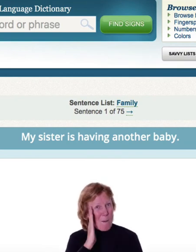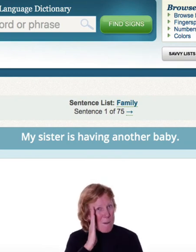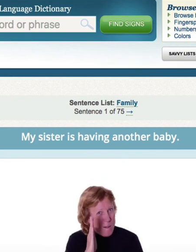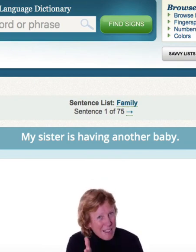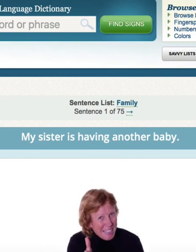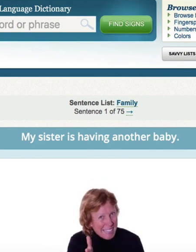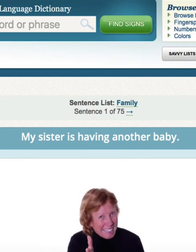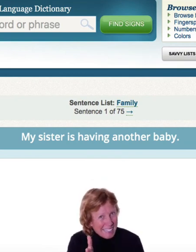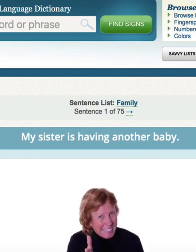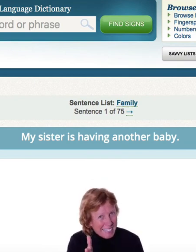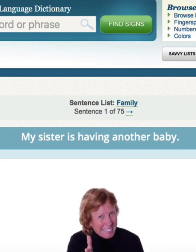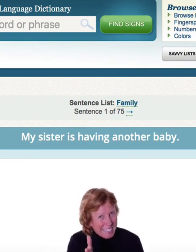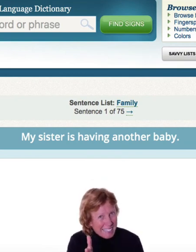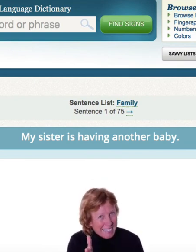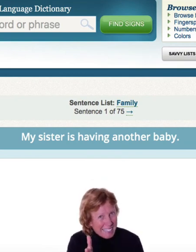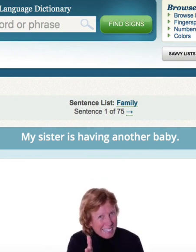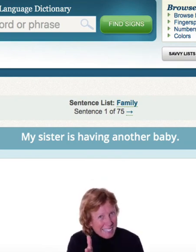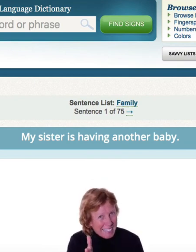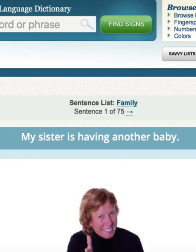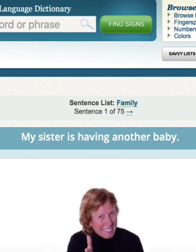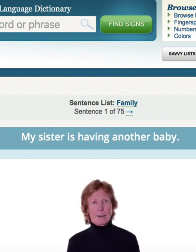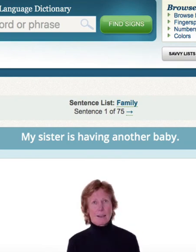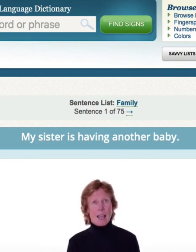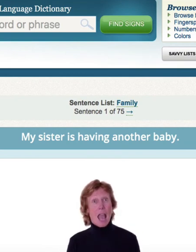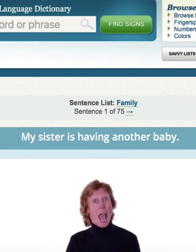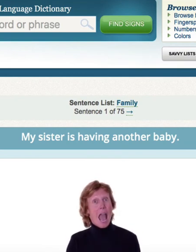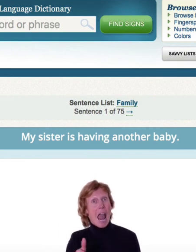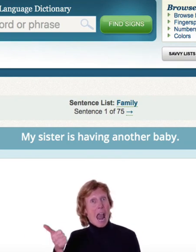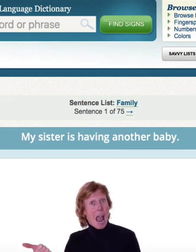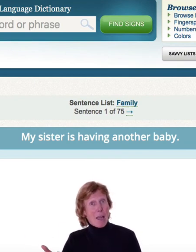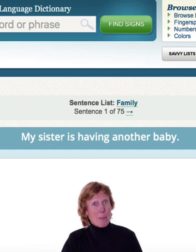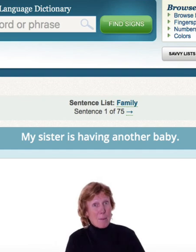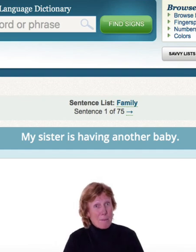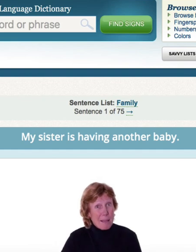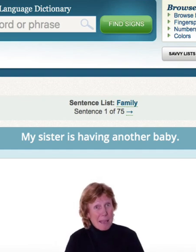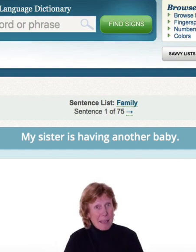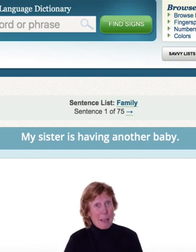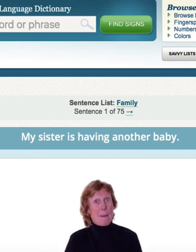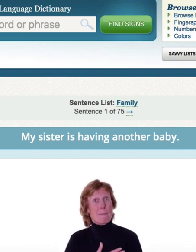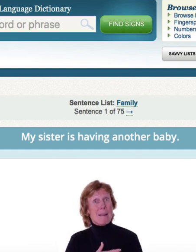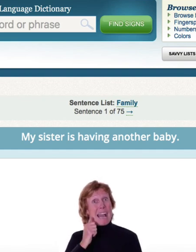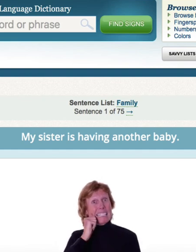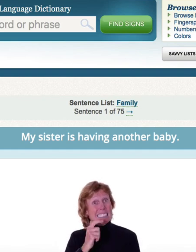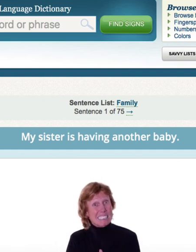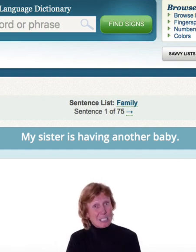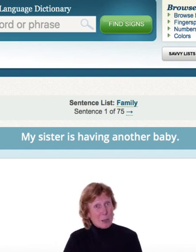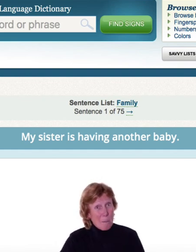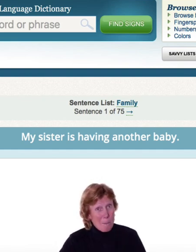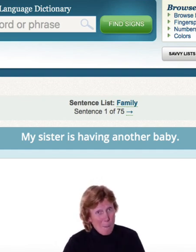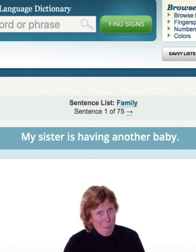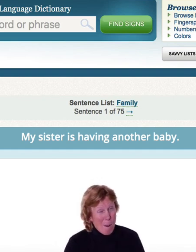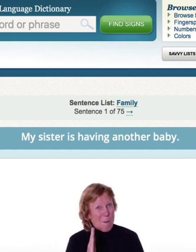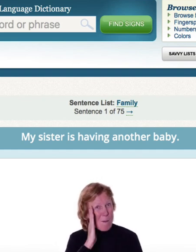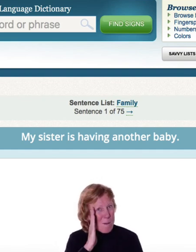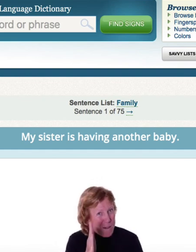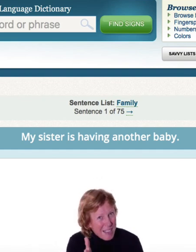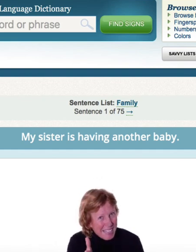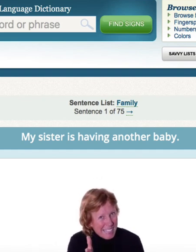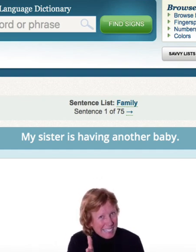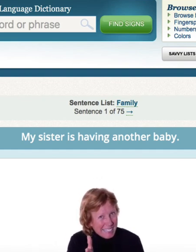Signing Savvy and that you find it very helpful. Please let us know if there's anything that we can help you out with. We enjoy helping people.